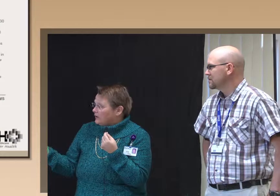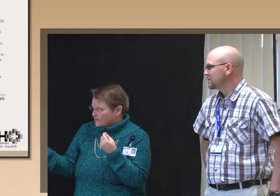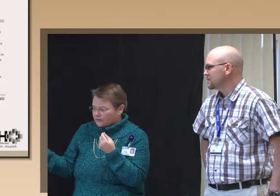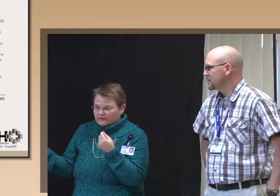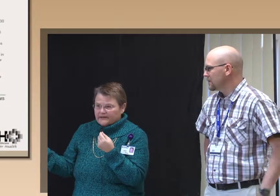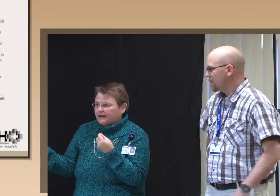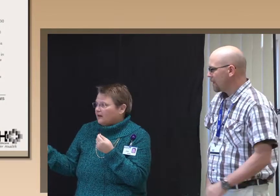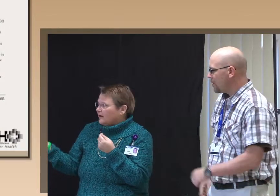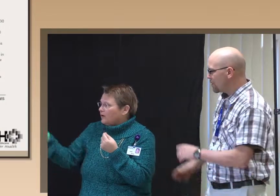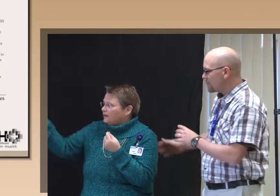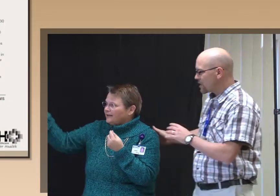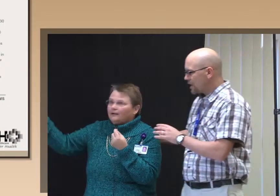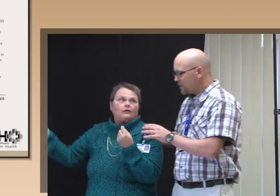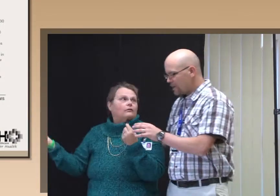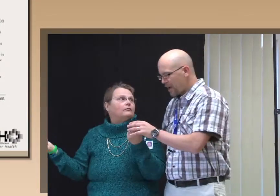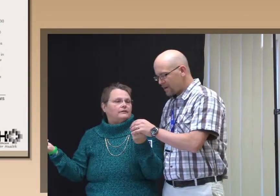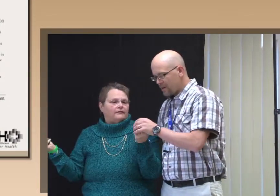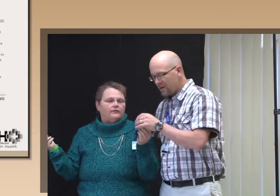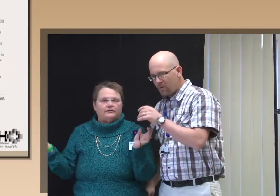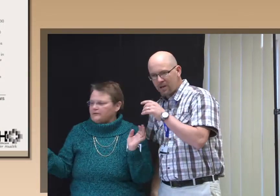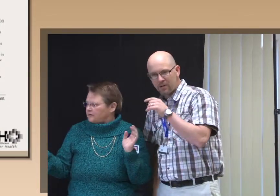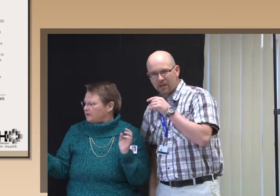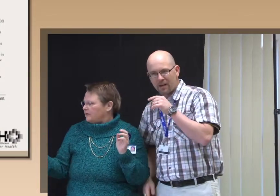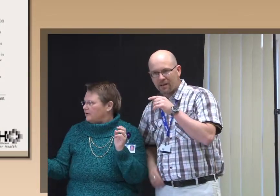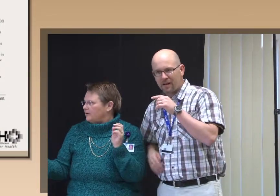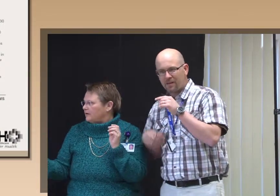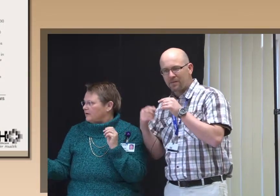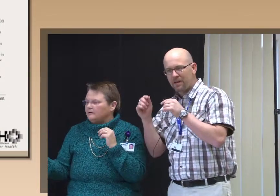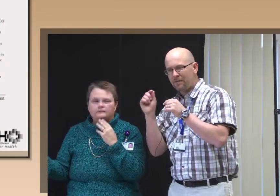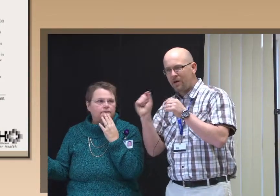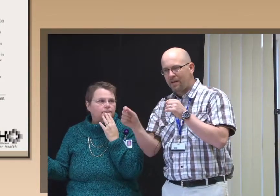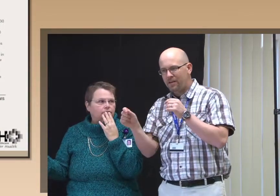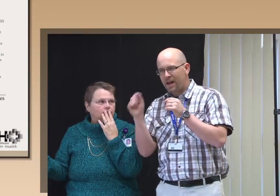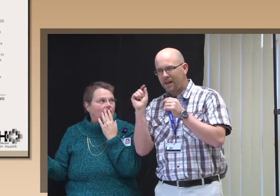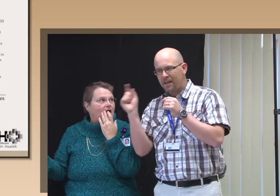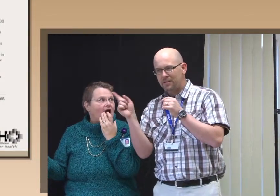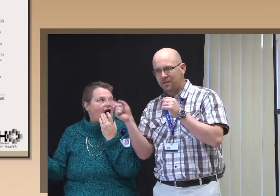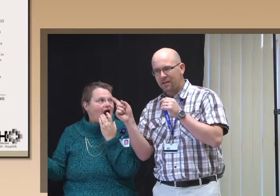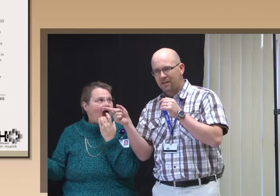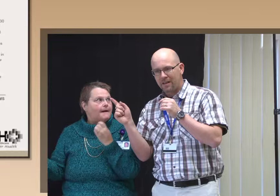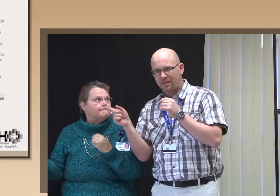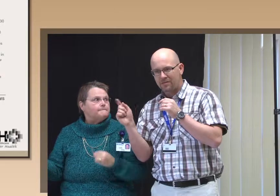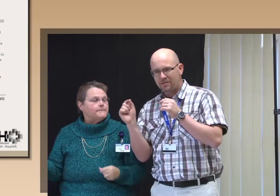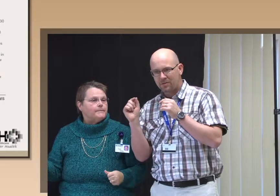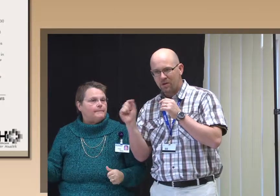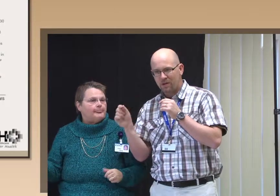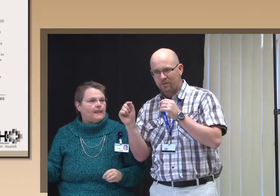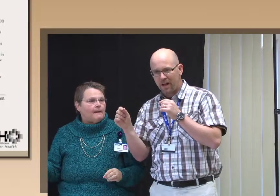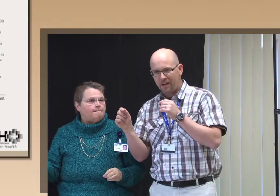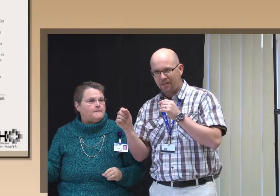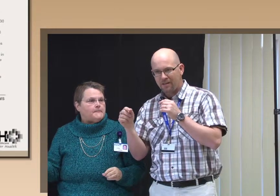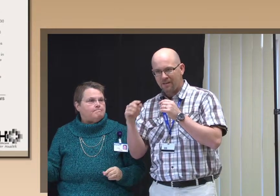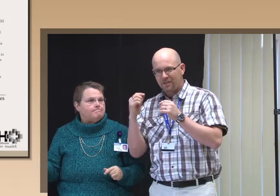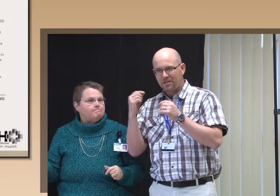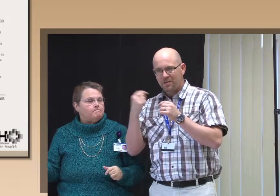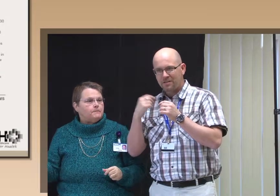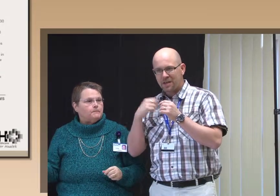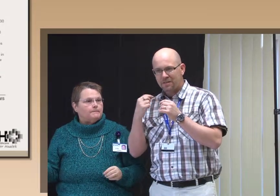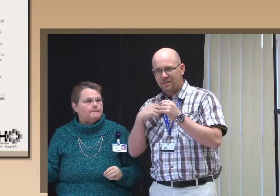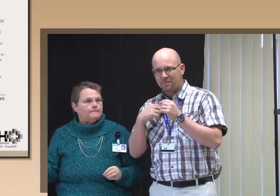Stroke scale. only go back one other thing. Um, if you haven't had that training on that swallow without, just come see